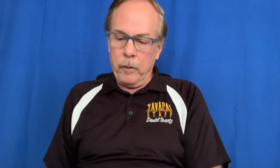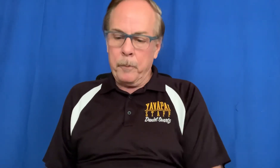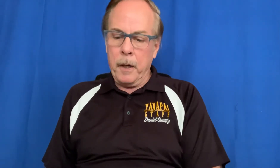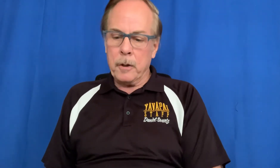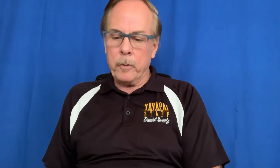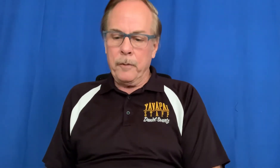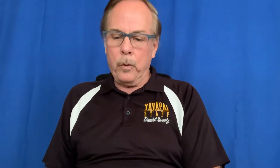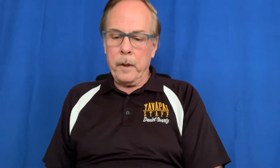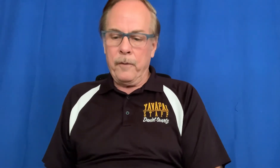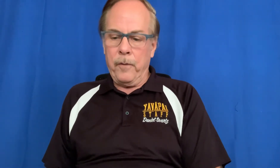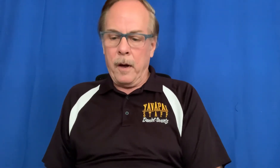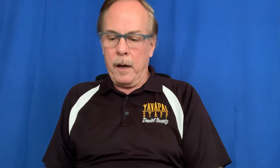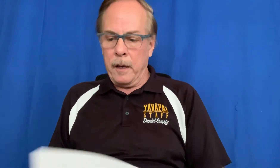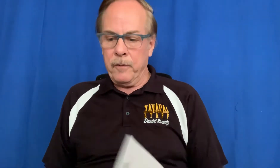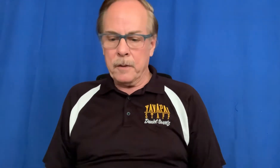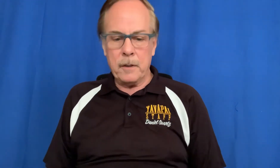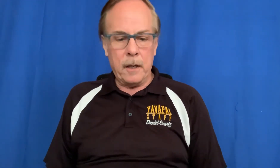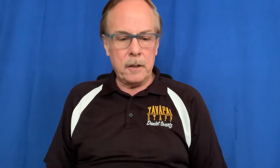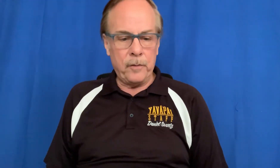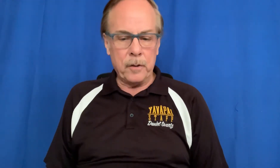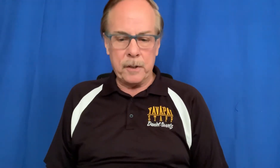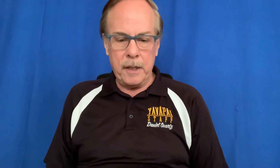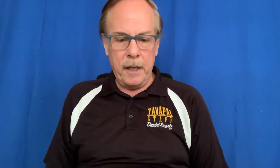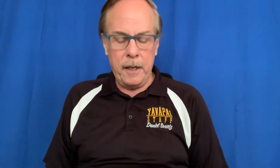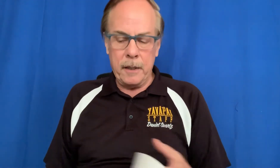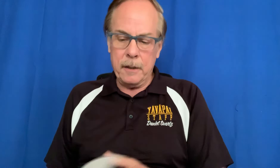page 345, the signs for seeing.